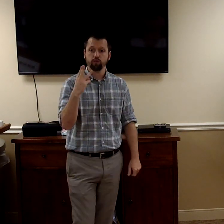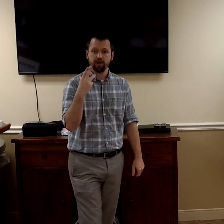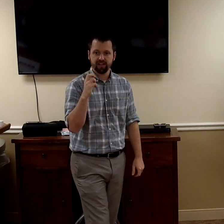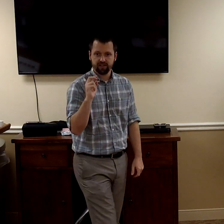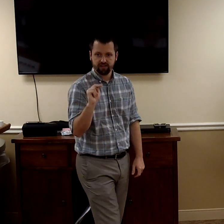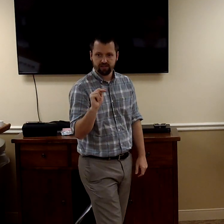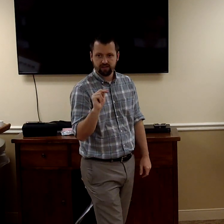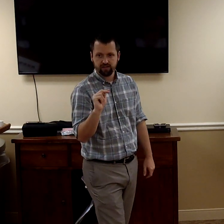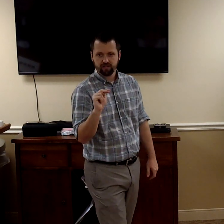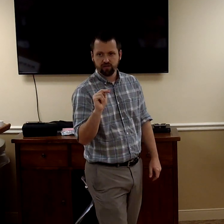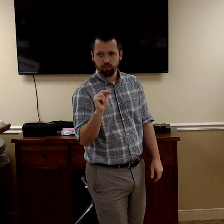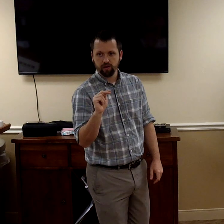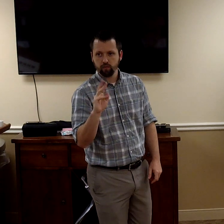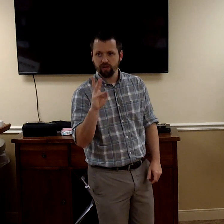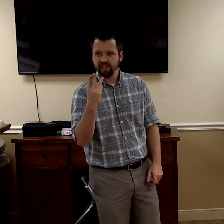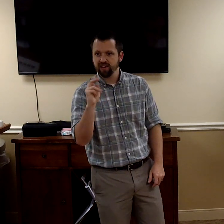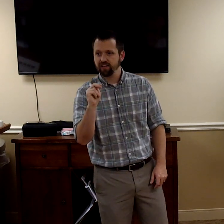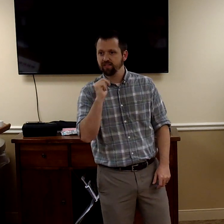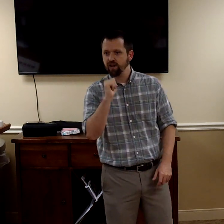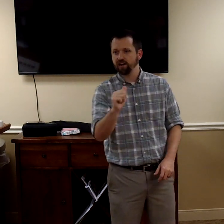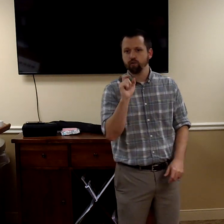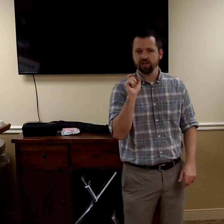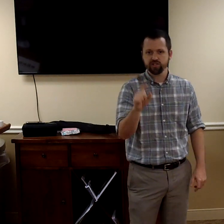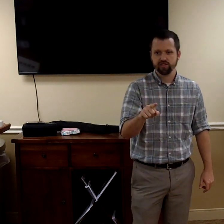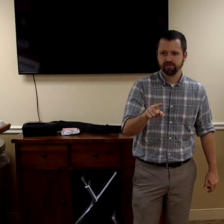when? When is not a question.